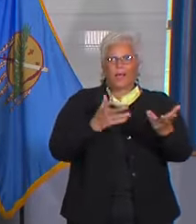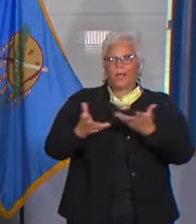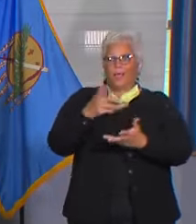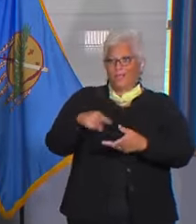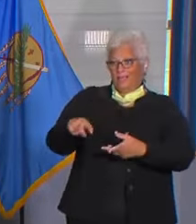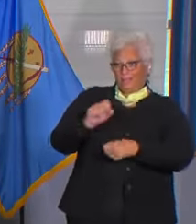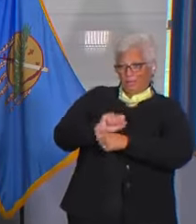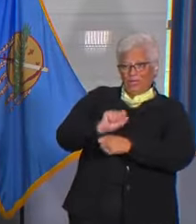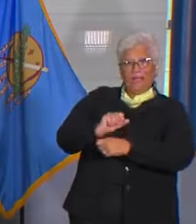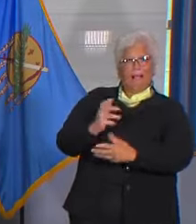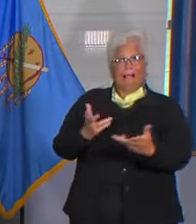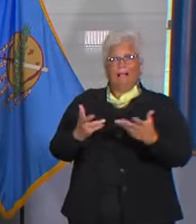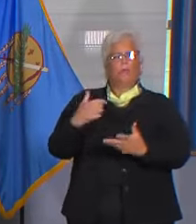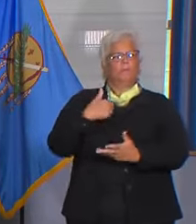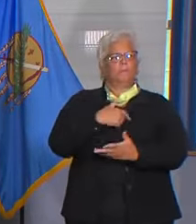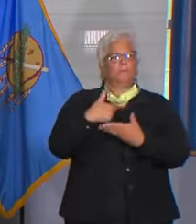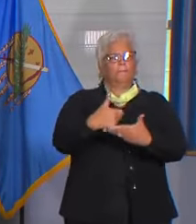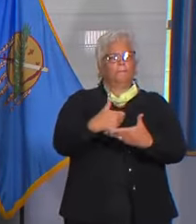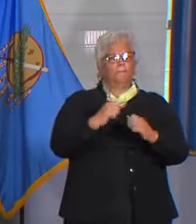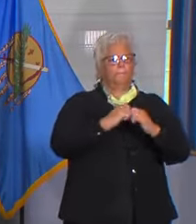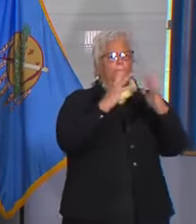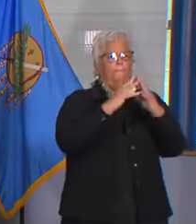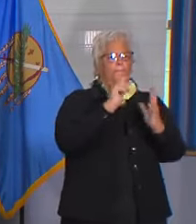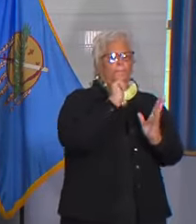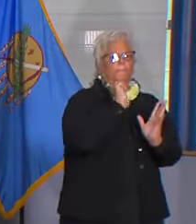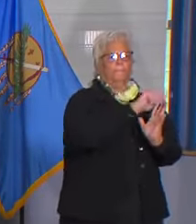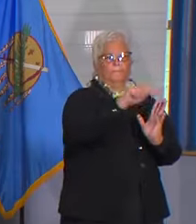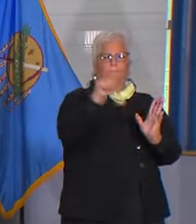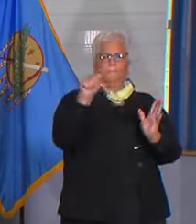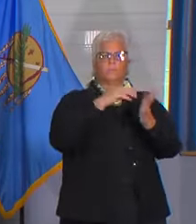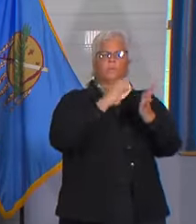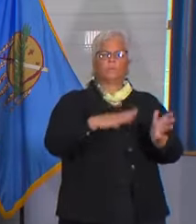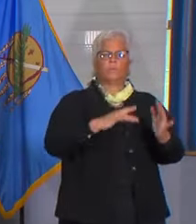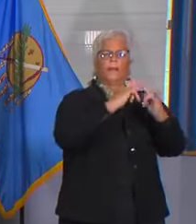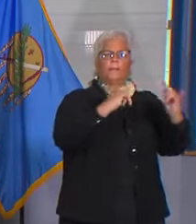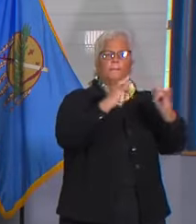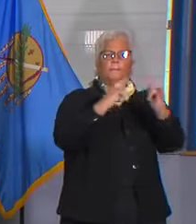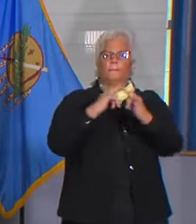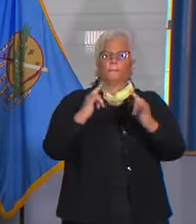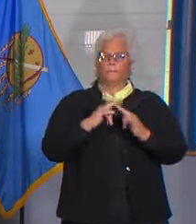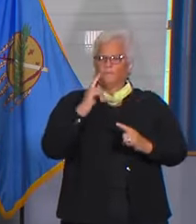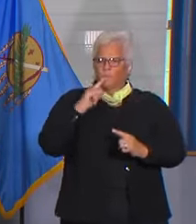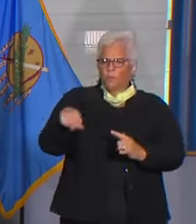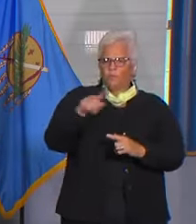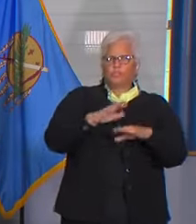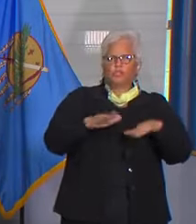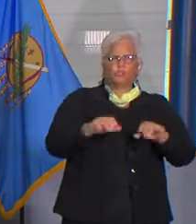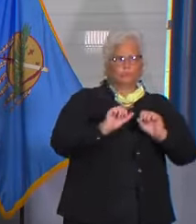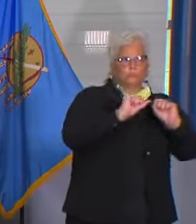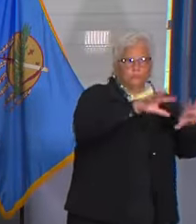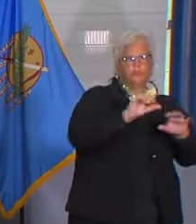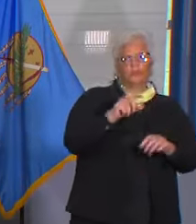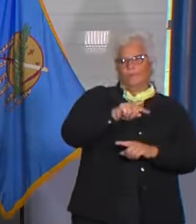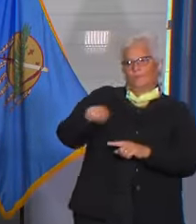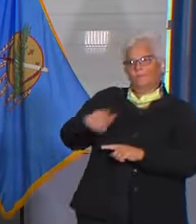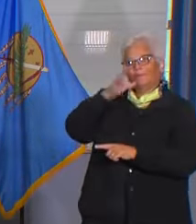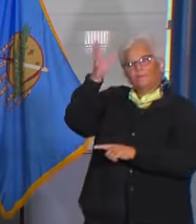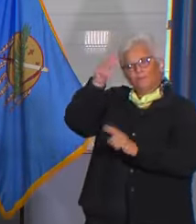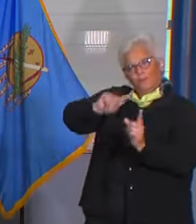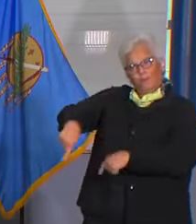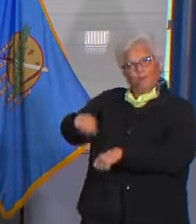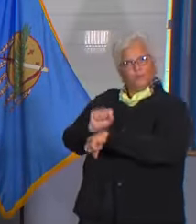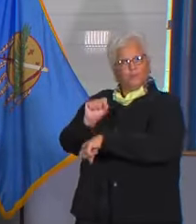camp program, thanks to the team at the Tulsa Parks Department, that allows employees to send their